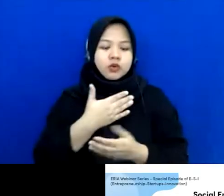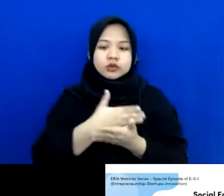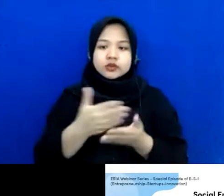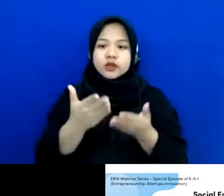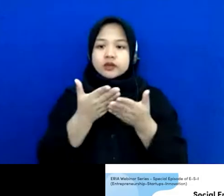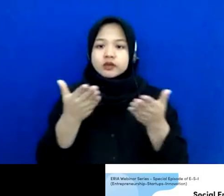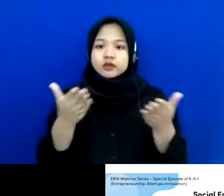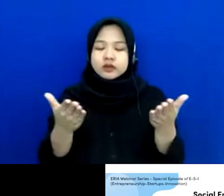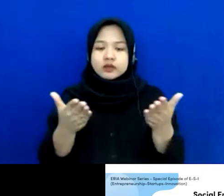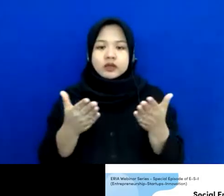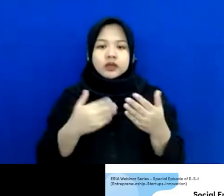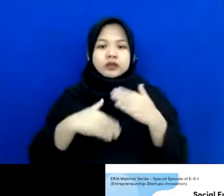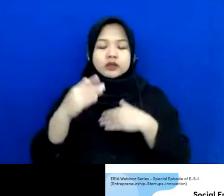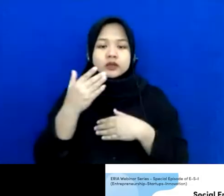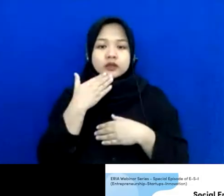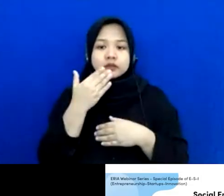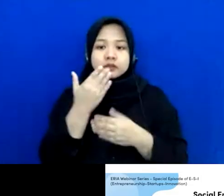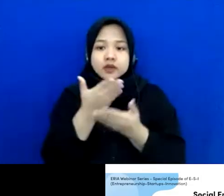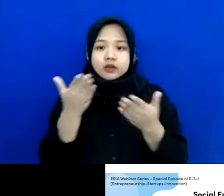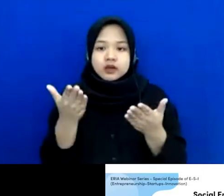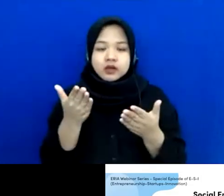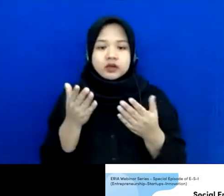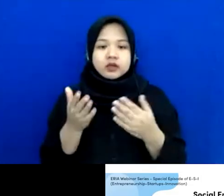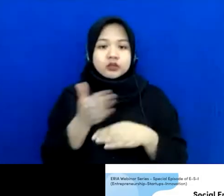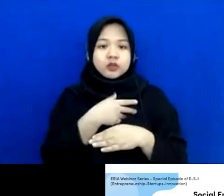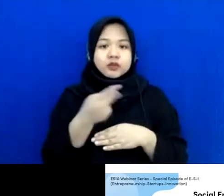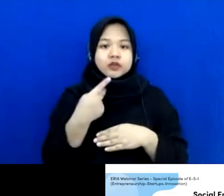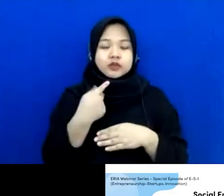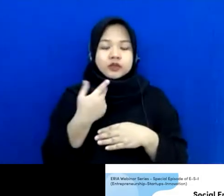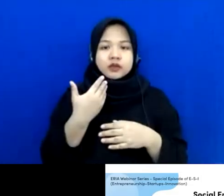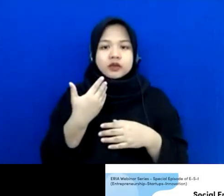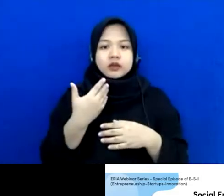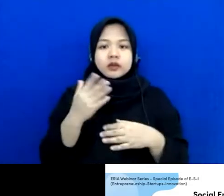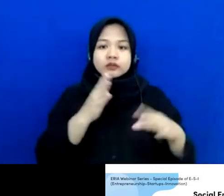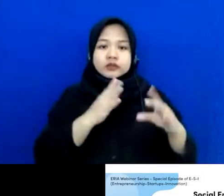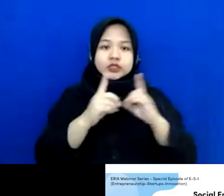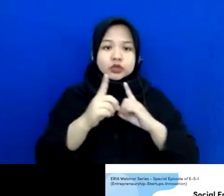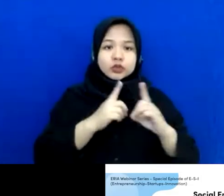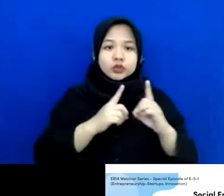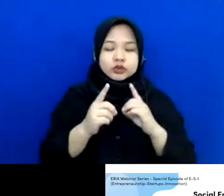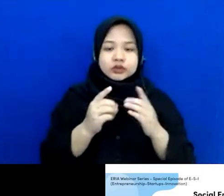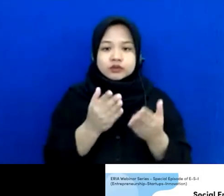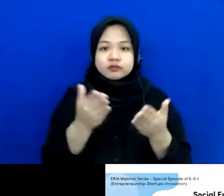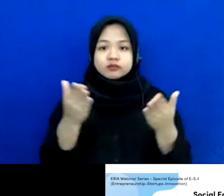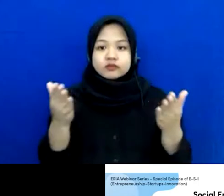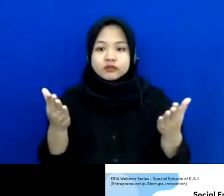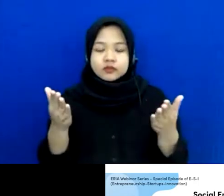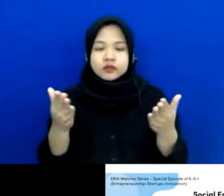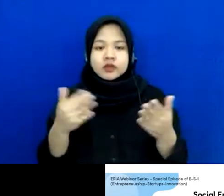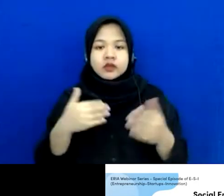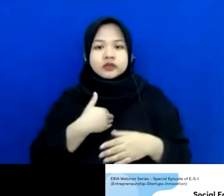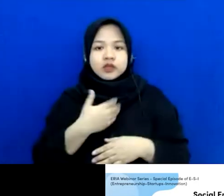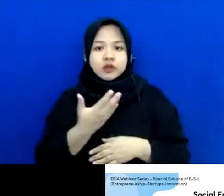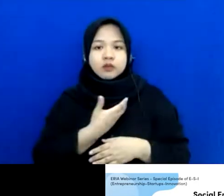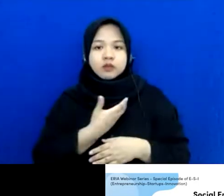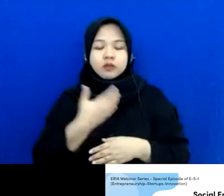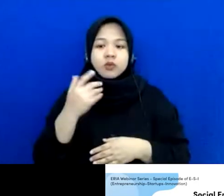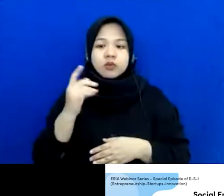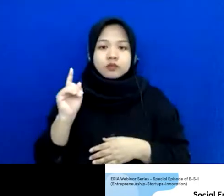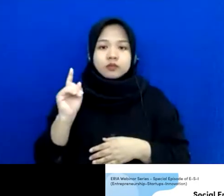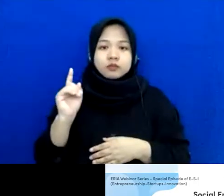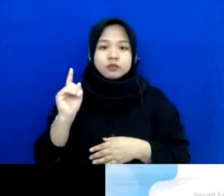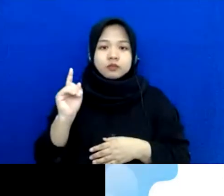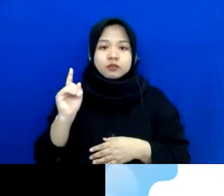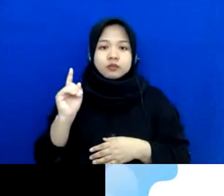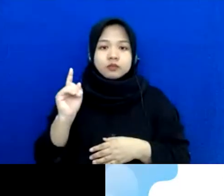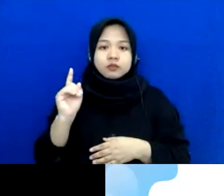bit more about them before we go into a conversation with each one of them. Our first panelist is Max